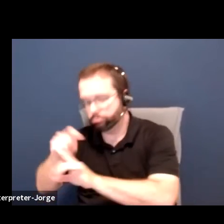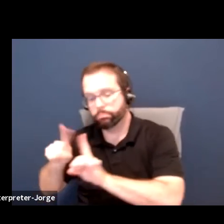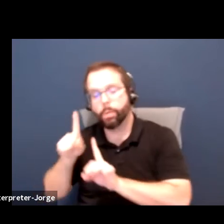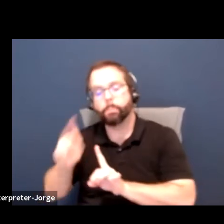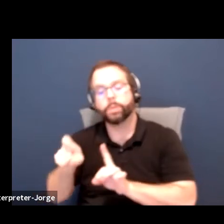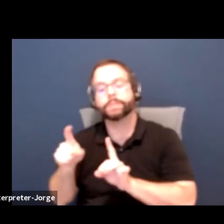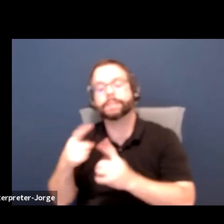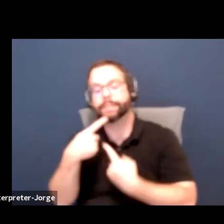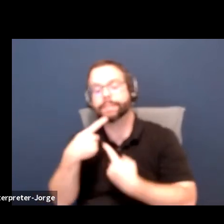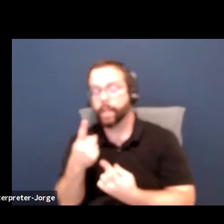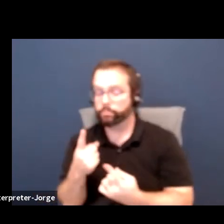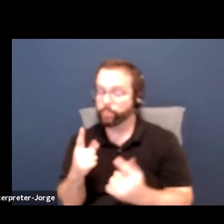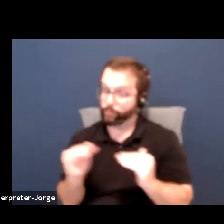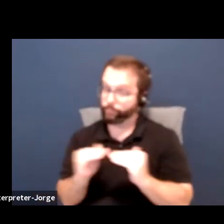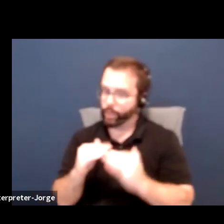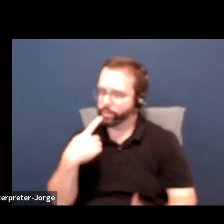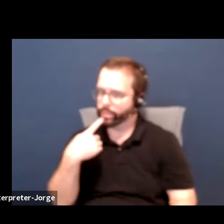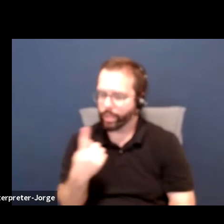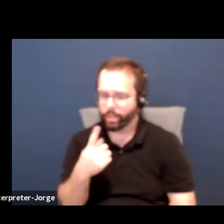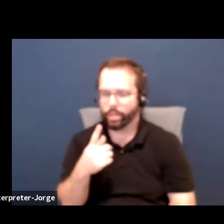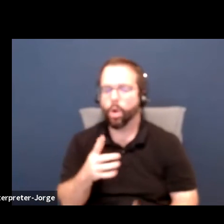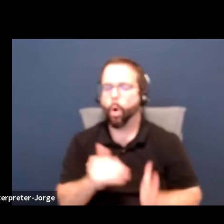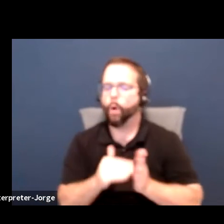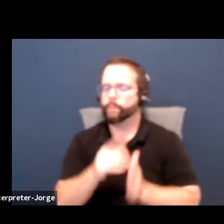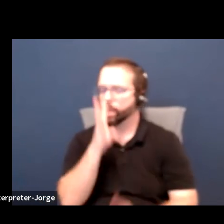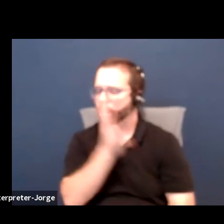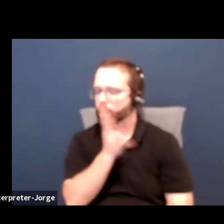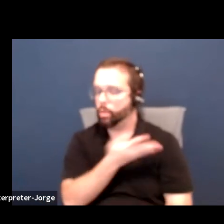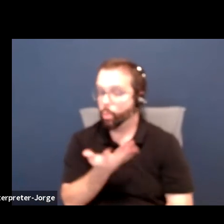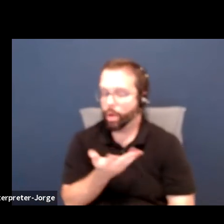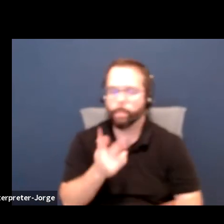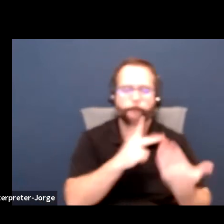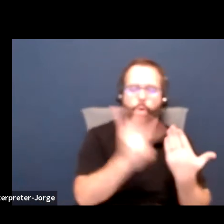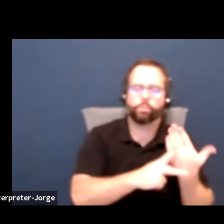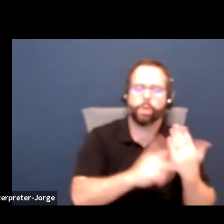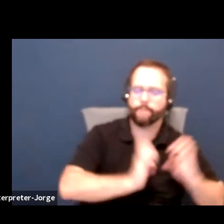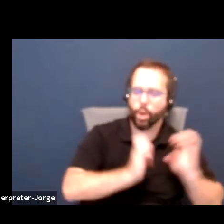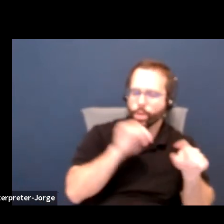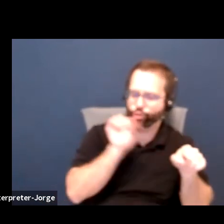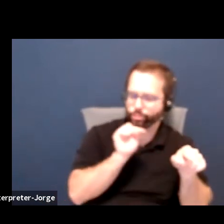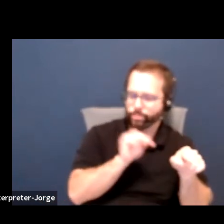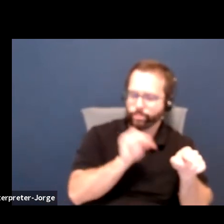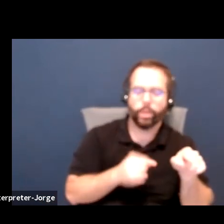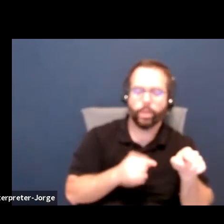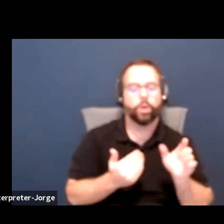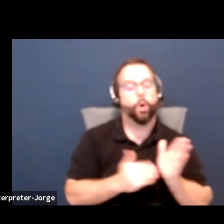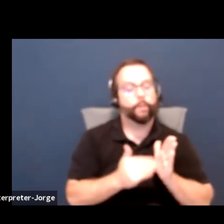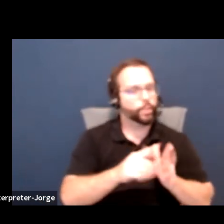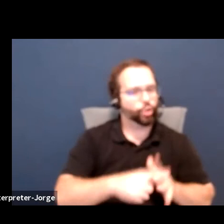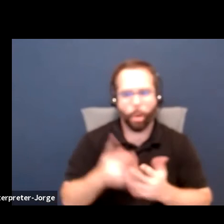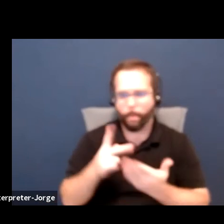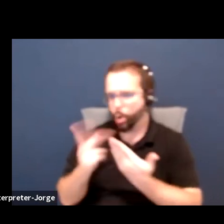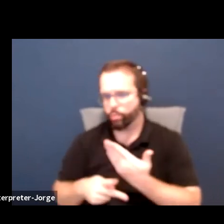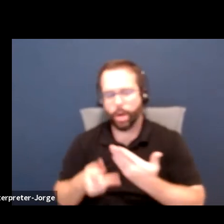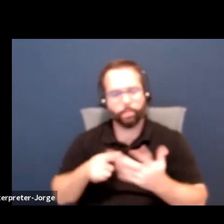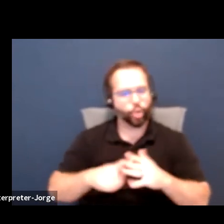neglected aspect of program design or implementation is often program evaluation. Typically, we start programs and services and we get to the